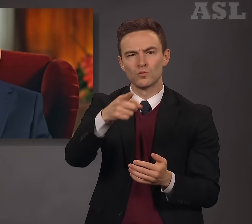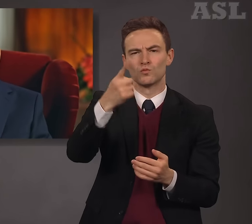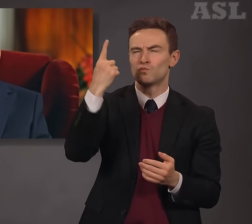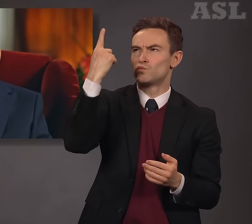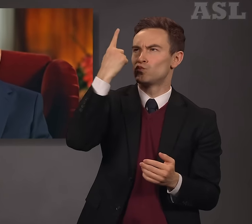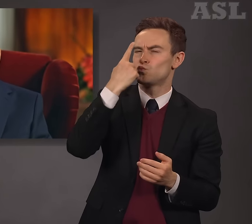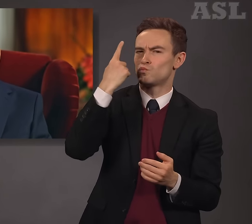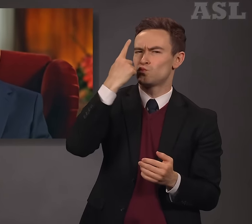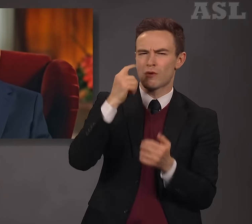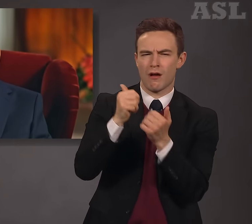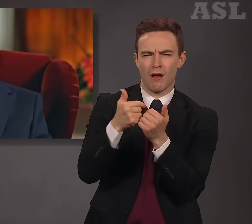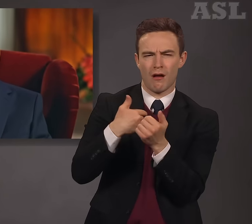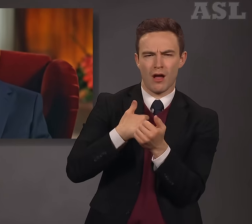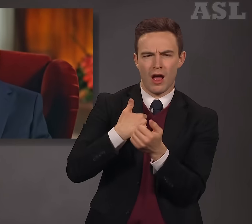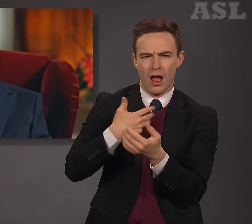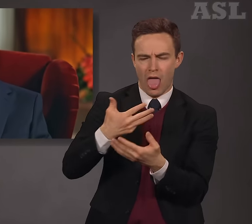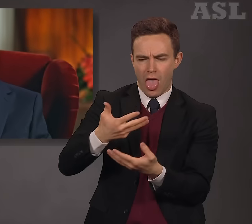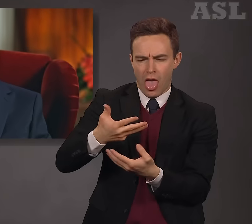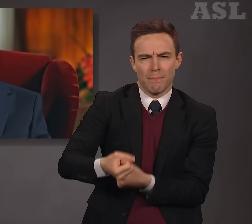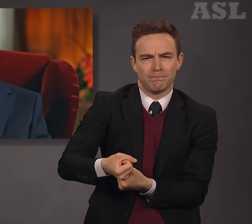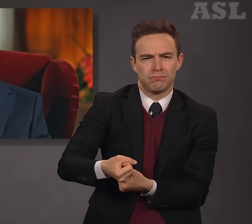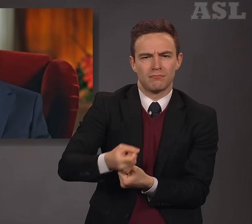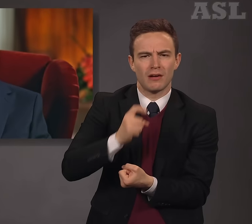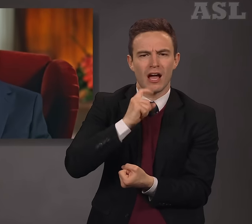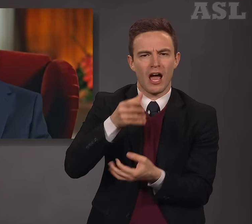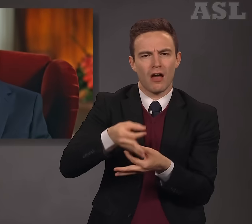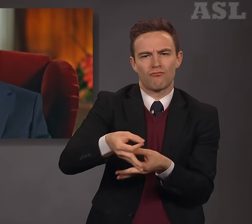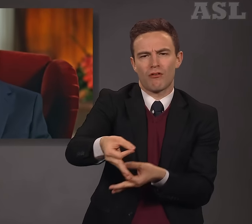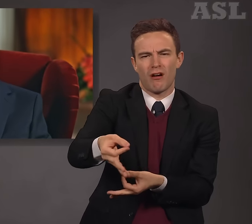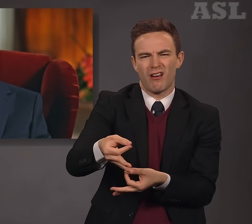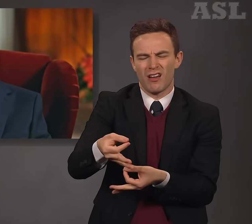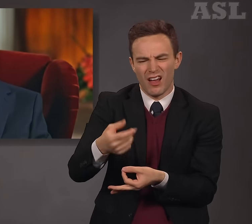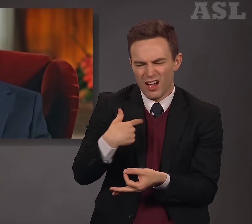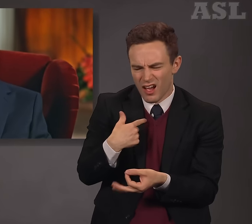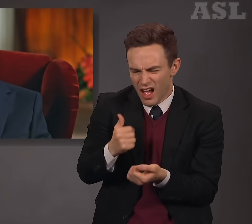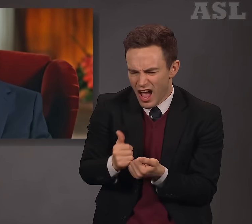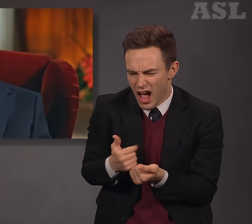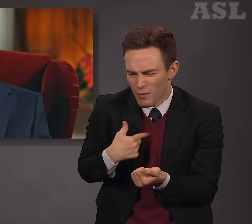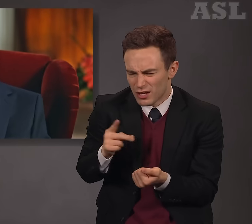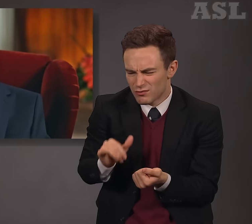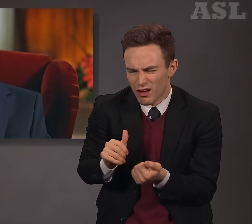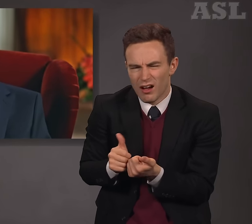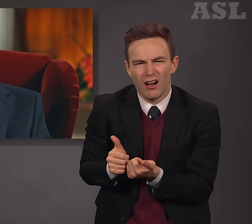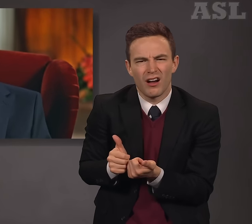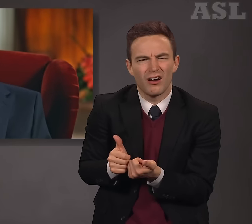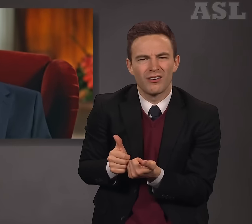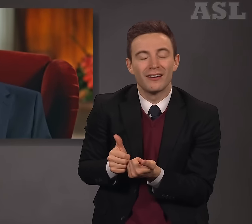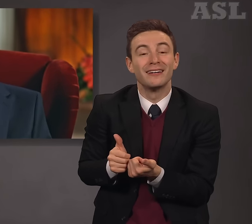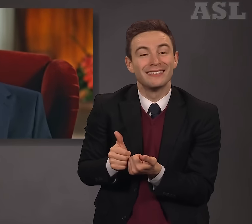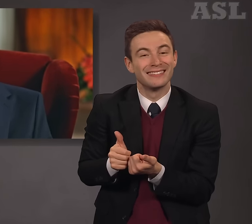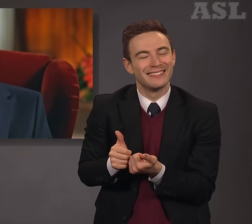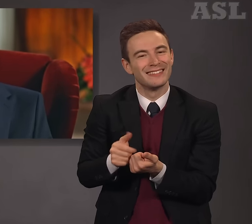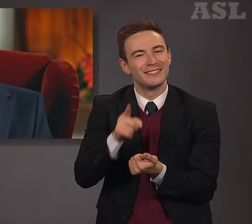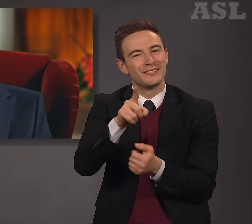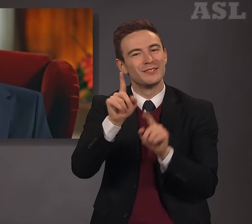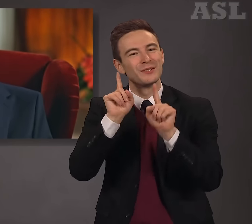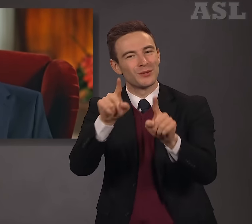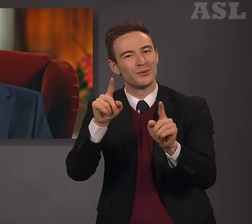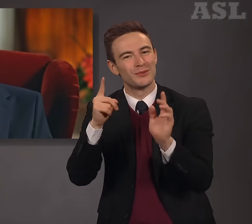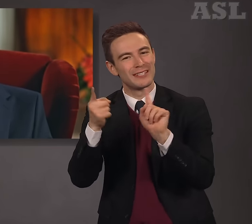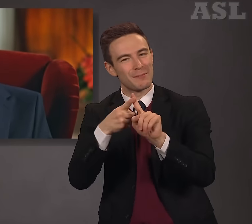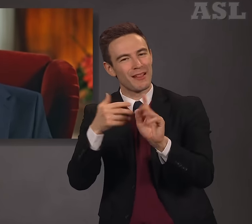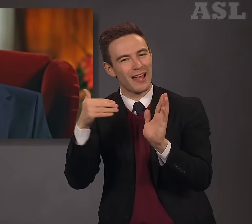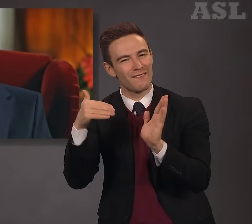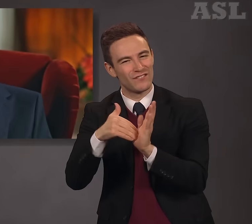Nothing will help you more to hold fast to the iron rod than worshiping in the temple